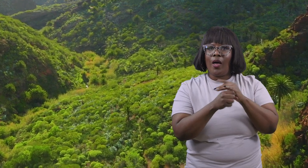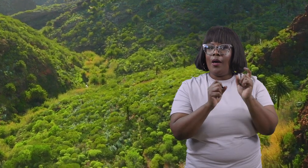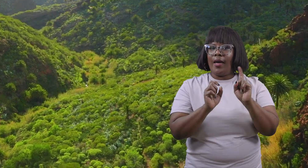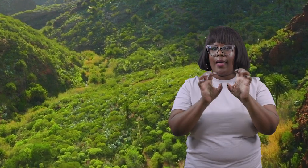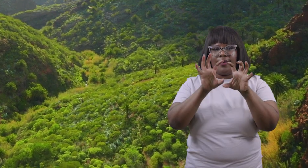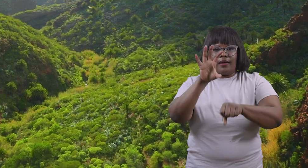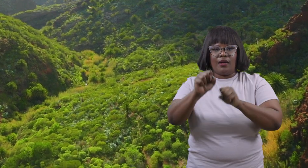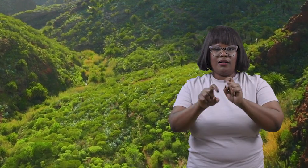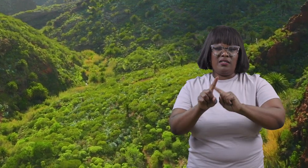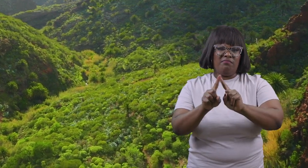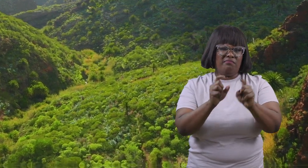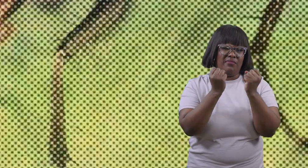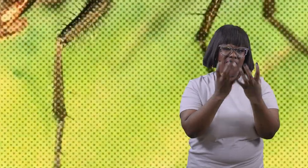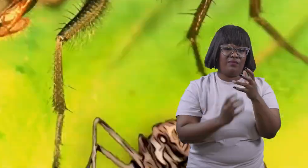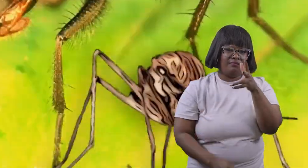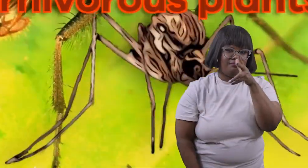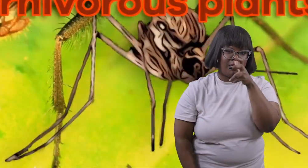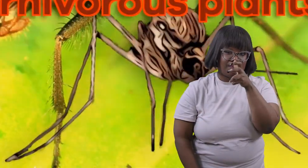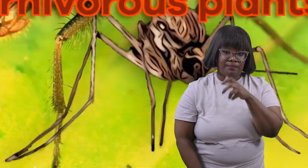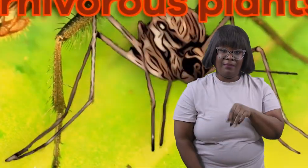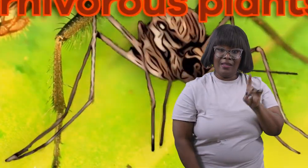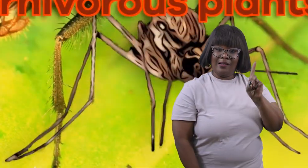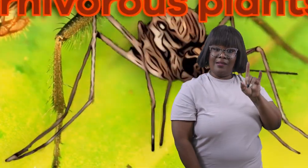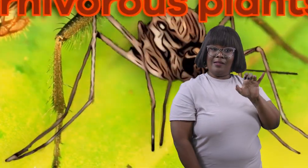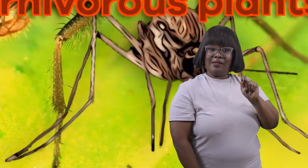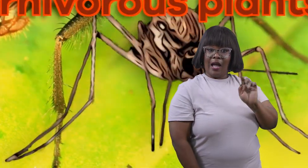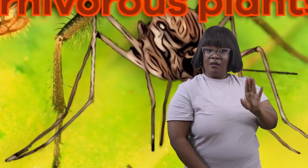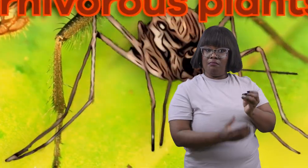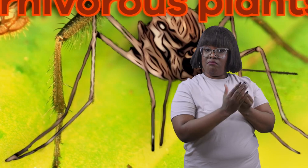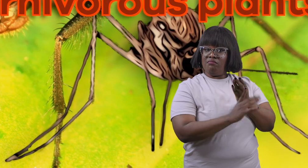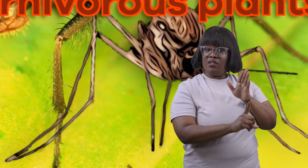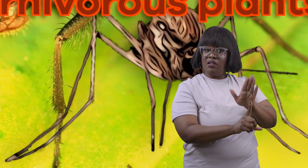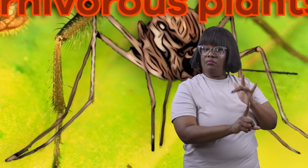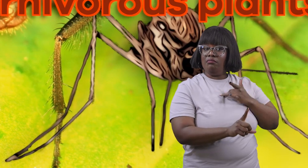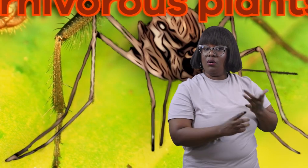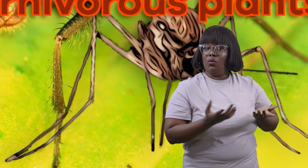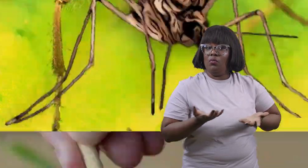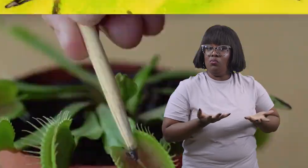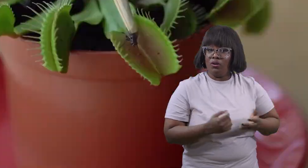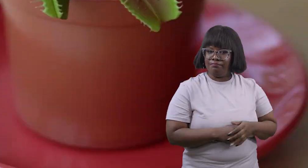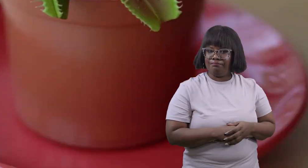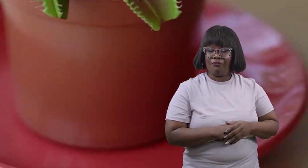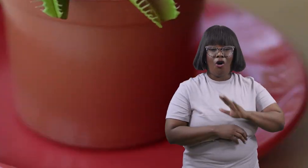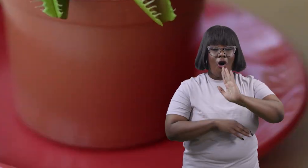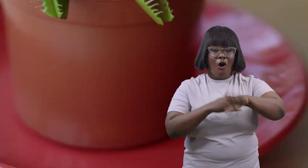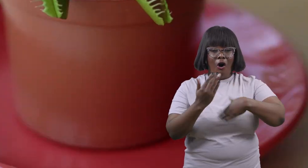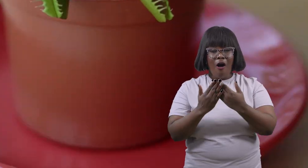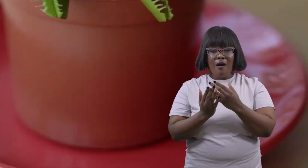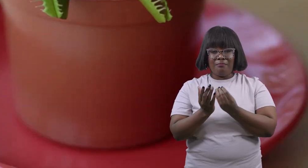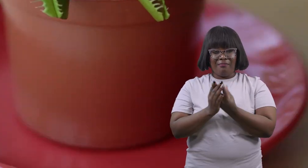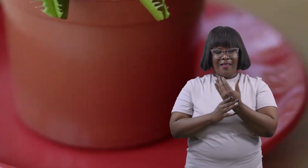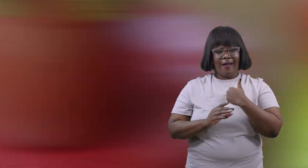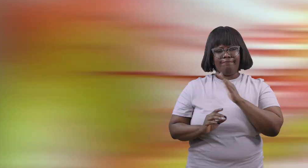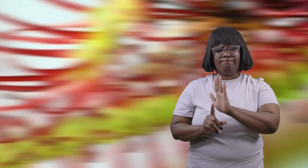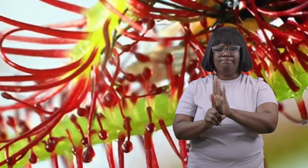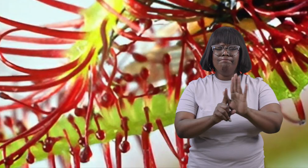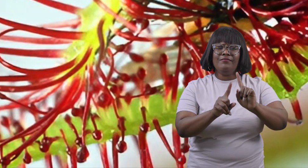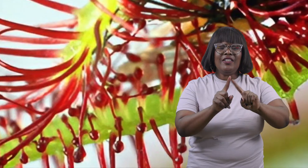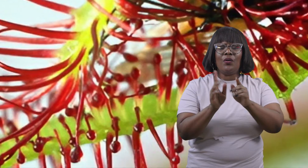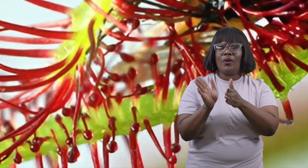many insects diet of carnivorous plants all of these plants have different ways of catching their